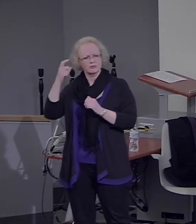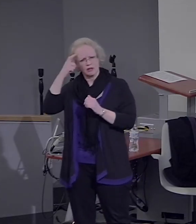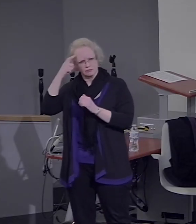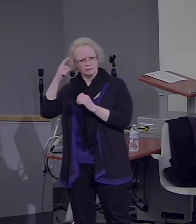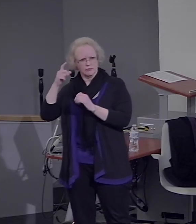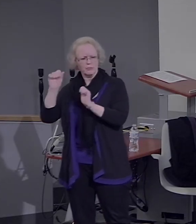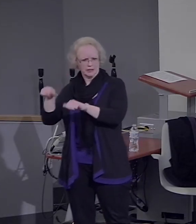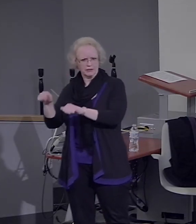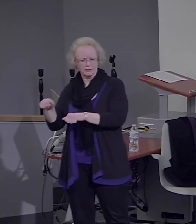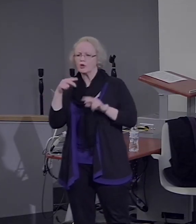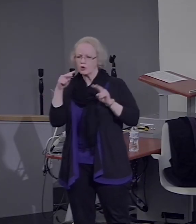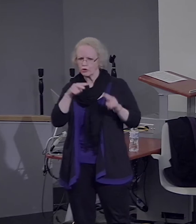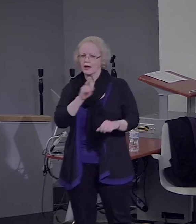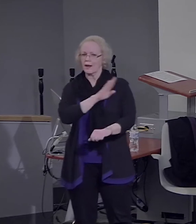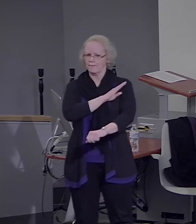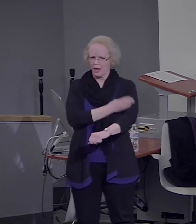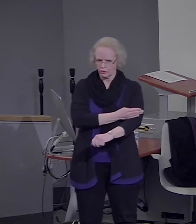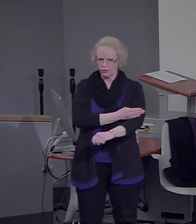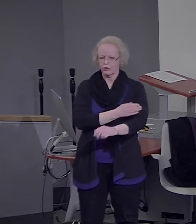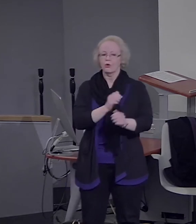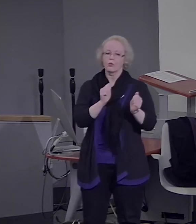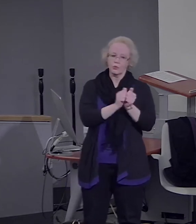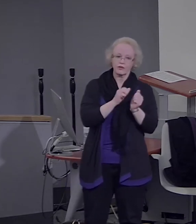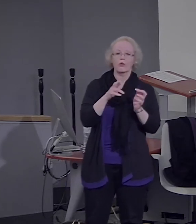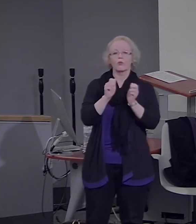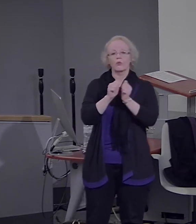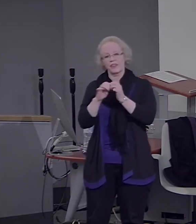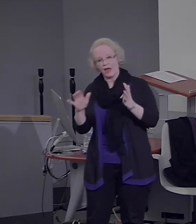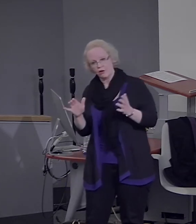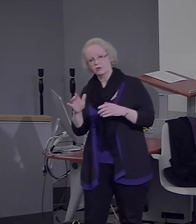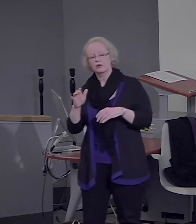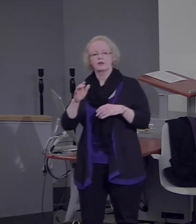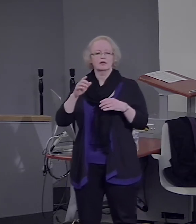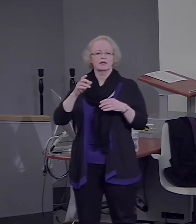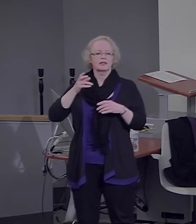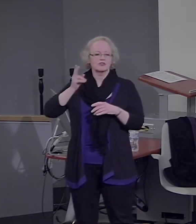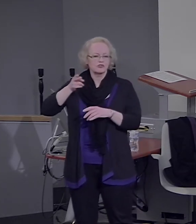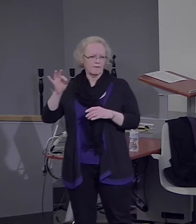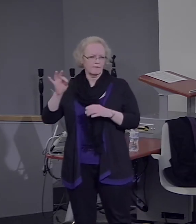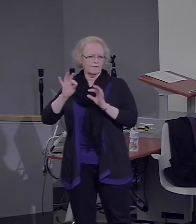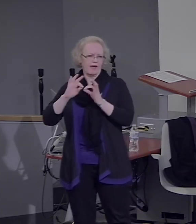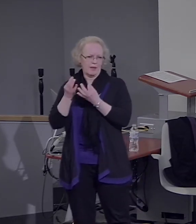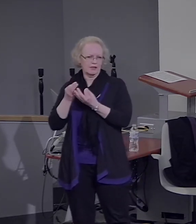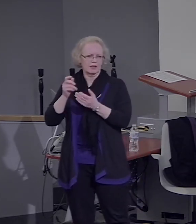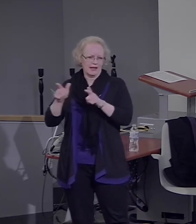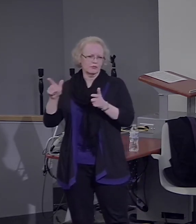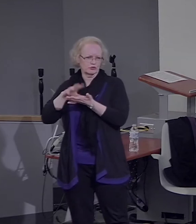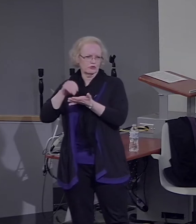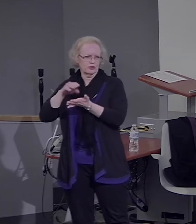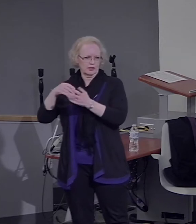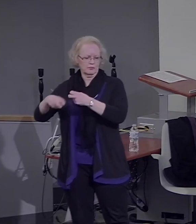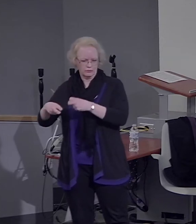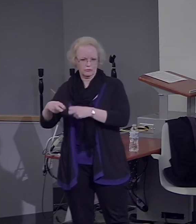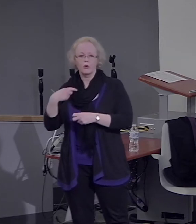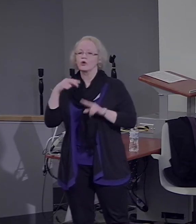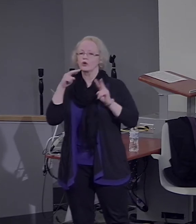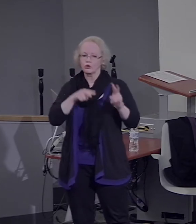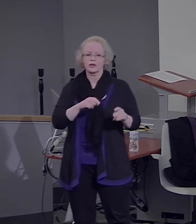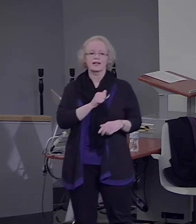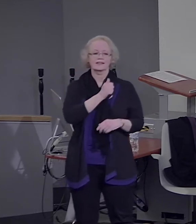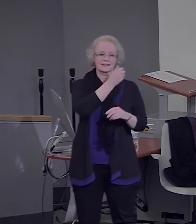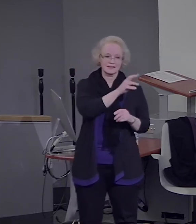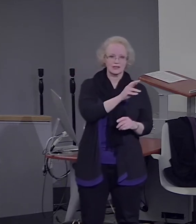power spectra in these two groups with and without a family history of language learning impairment so we looked at 16 24 and 36